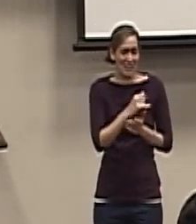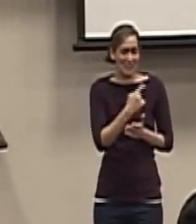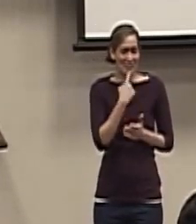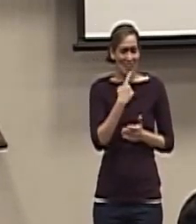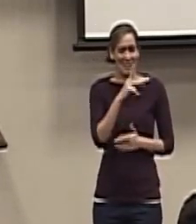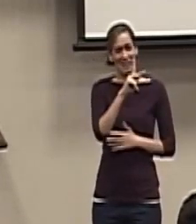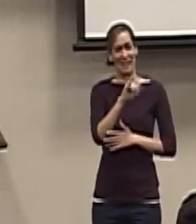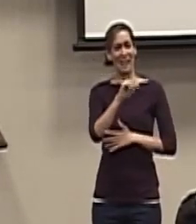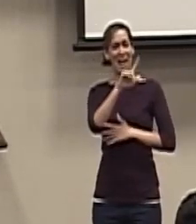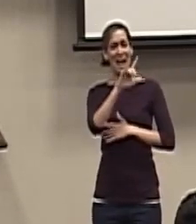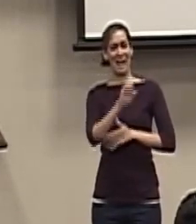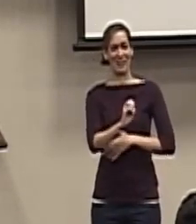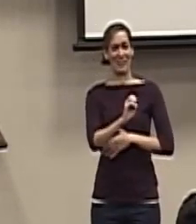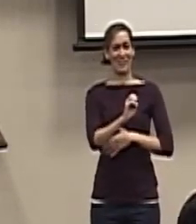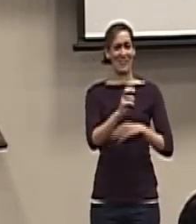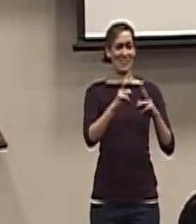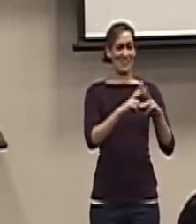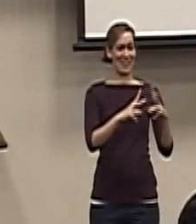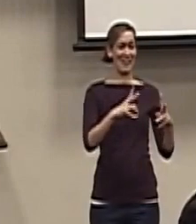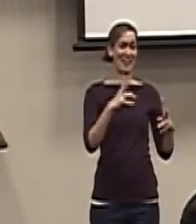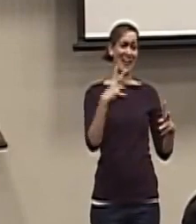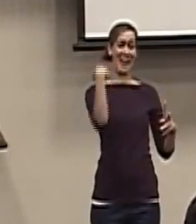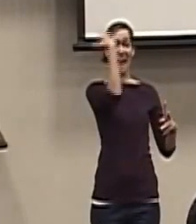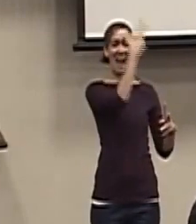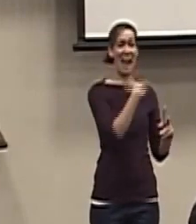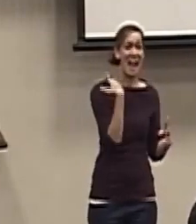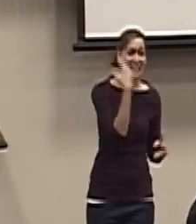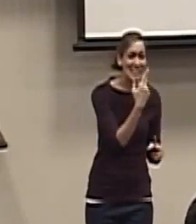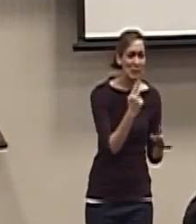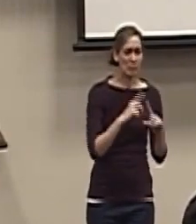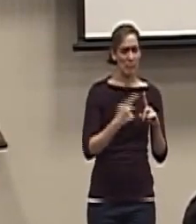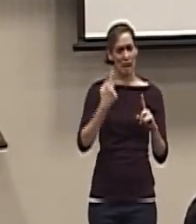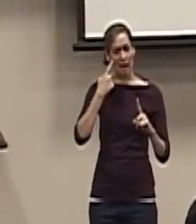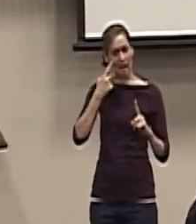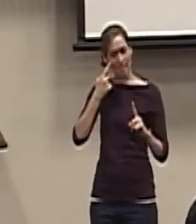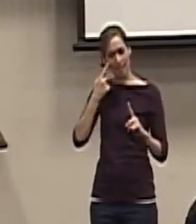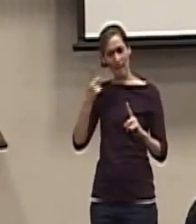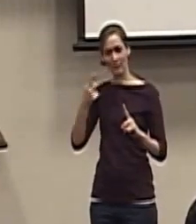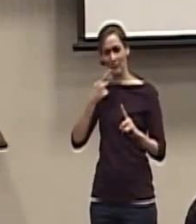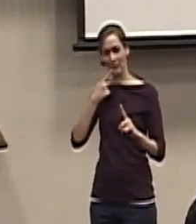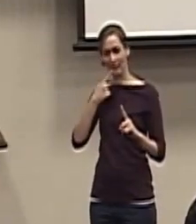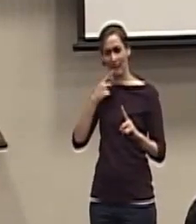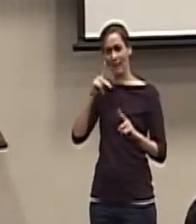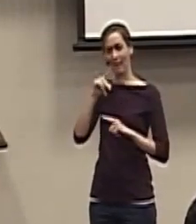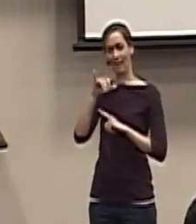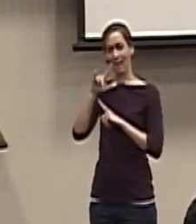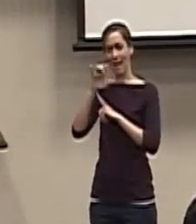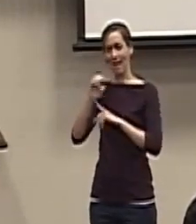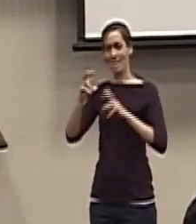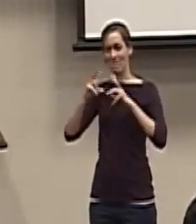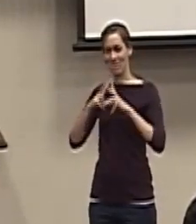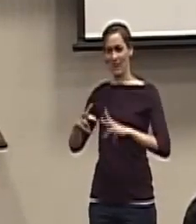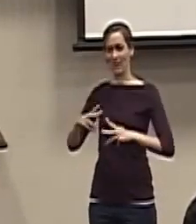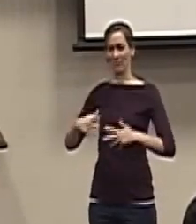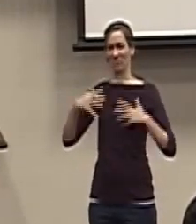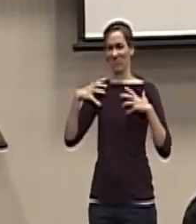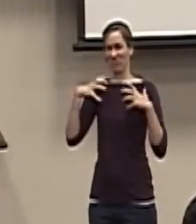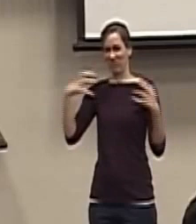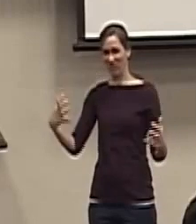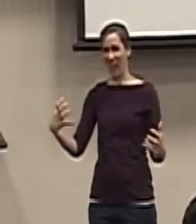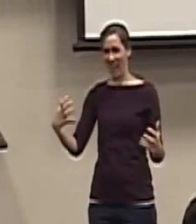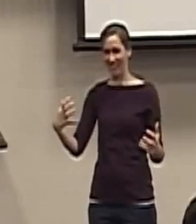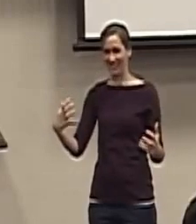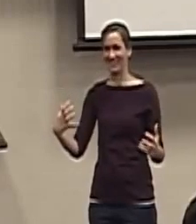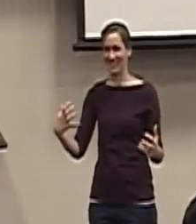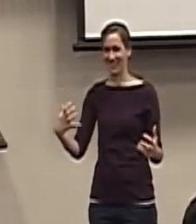I translated Carlos muy gordo, which means Carlos very fat." And so Jordan wasn't